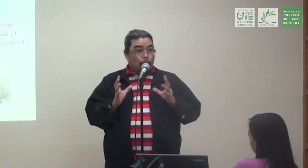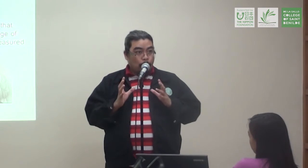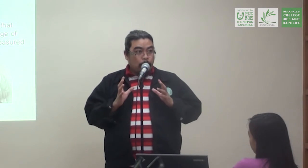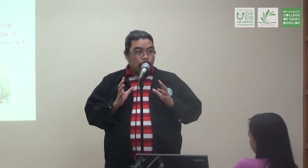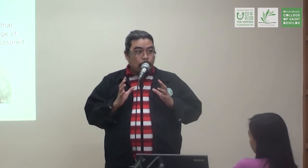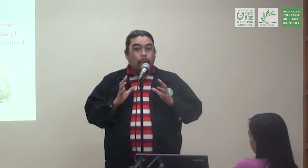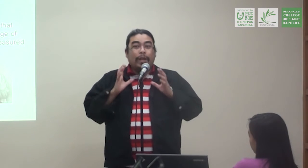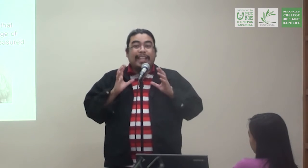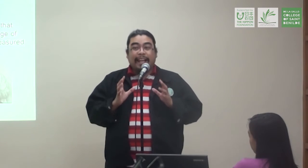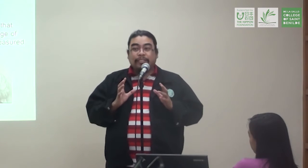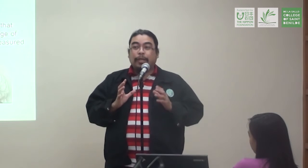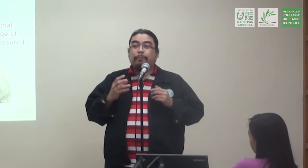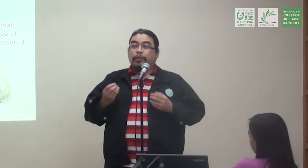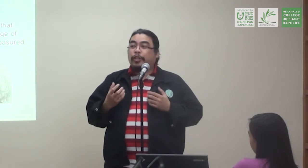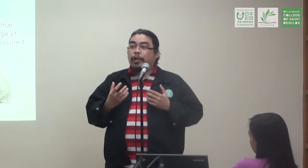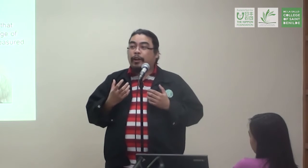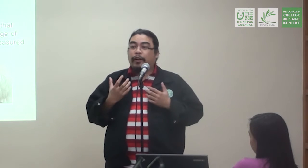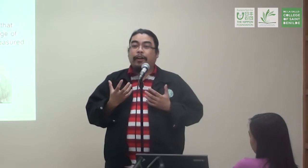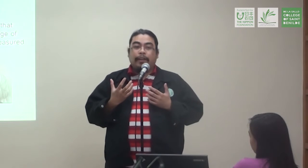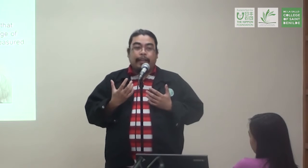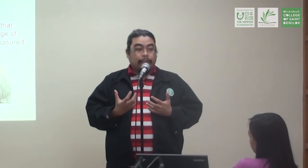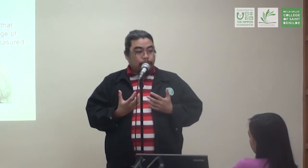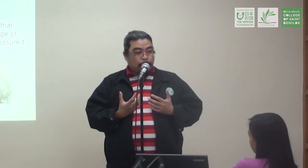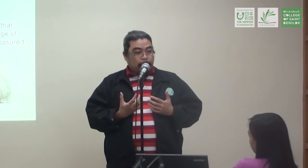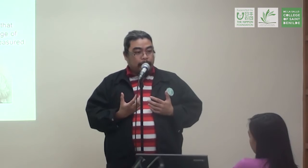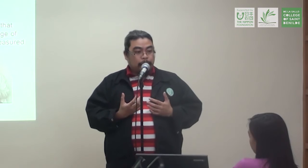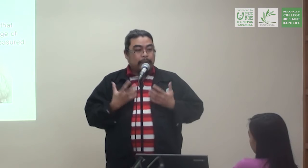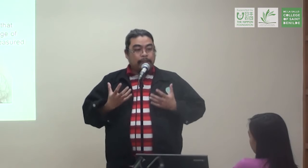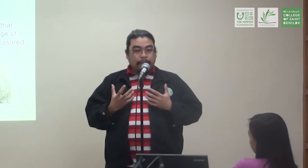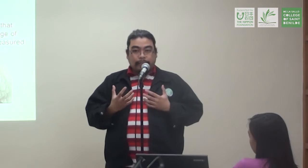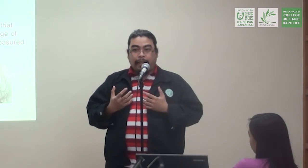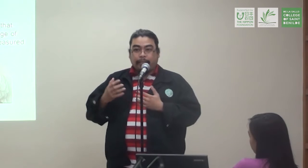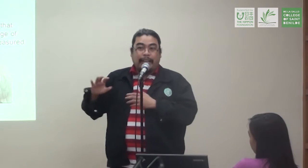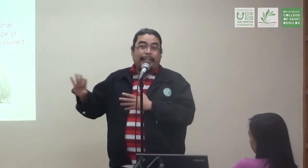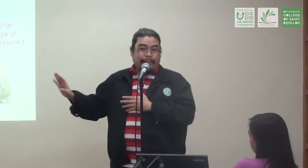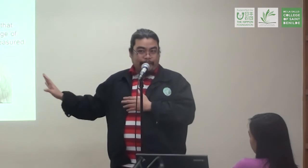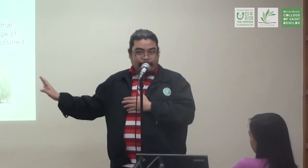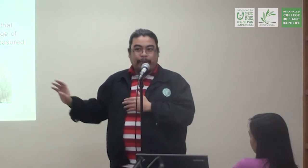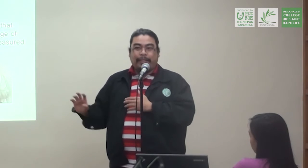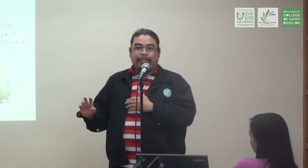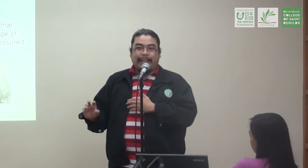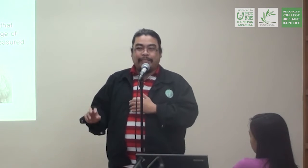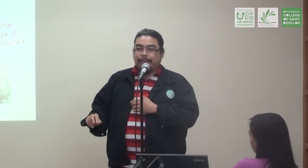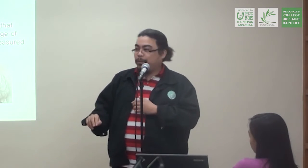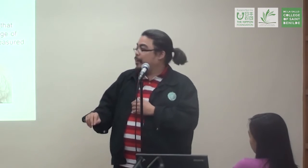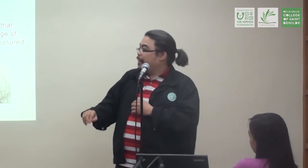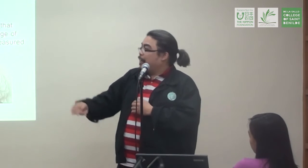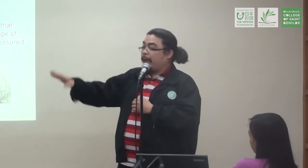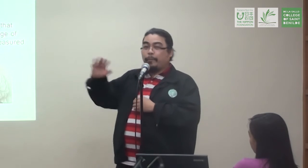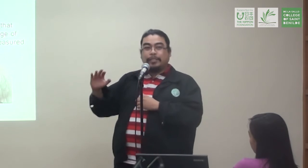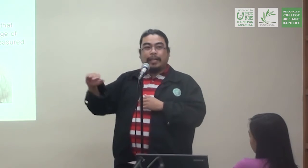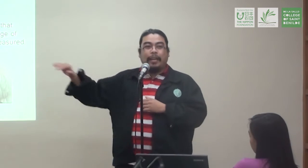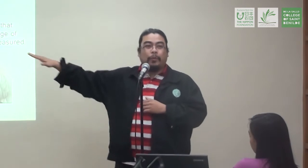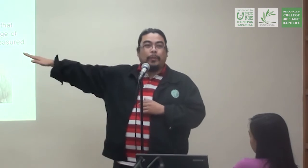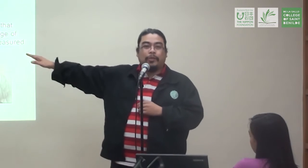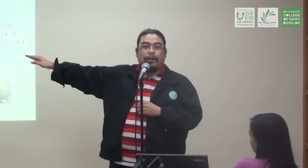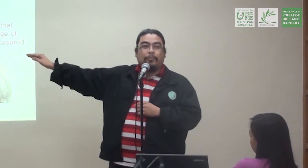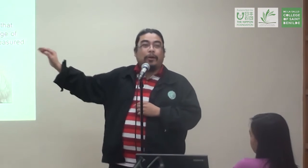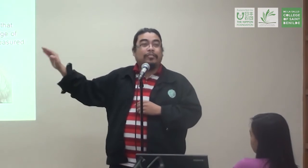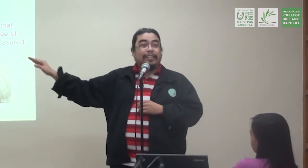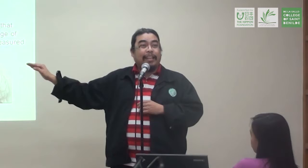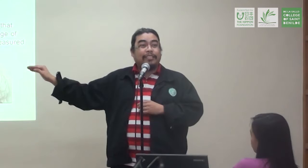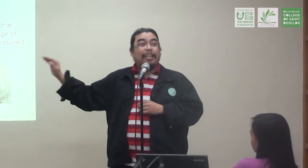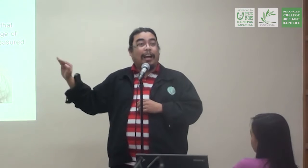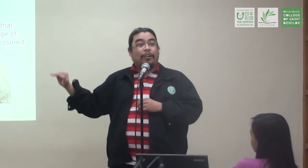type of room when answering particular instruments. But in this case, I did not go into that. So I know it's clear when we